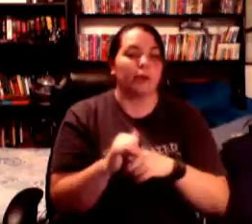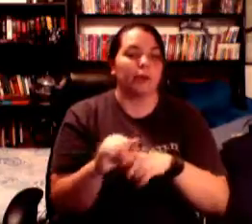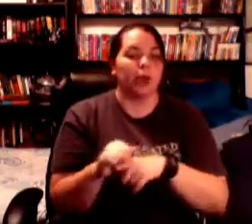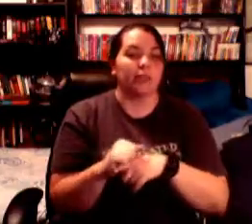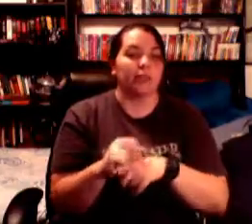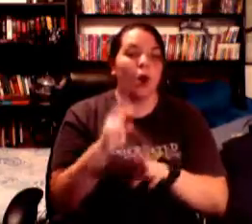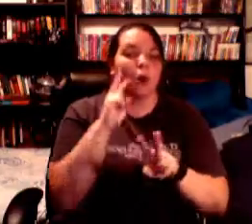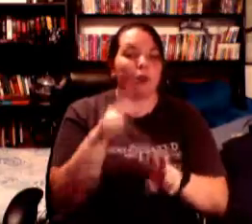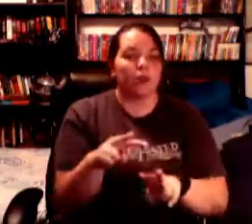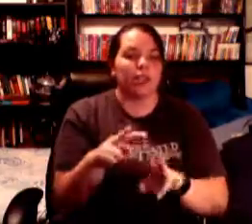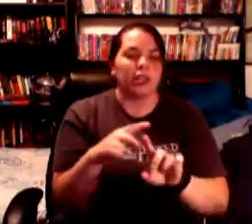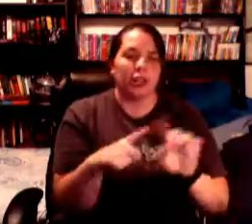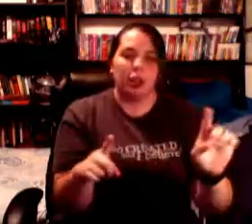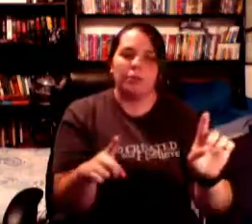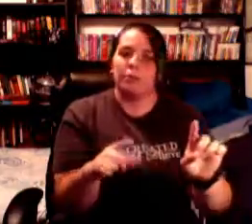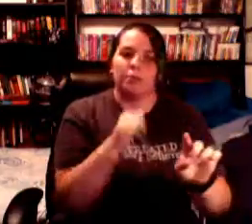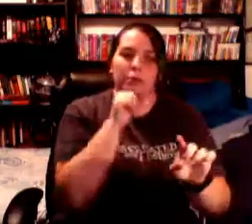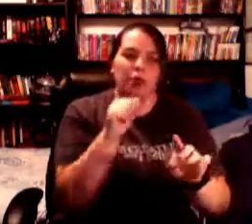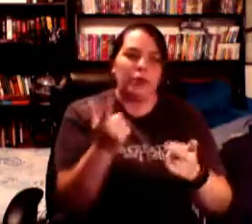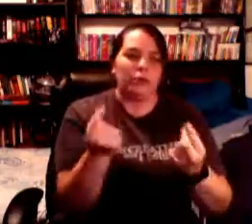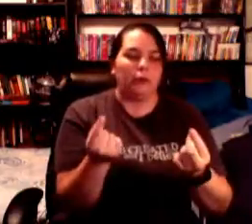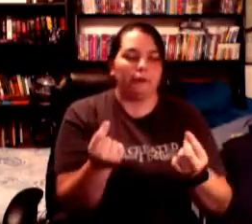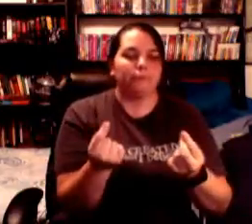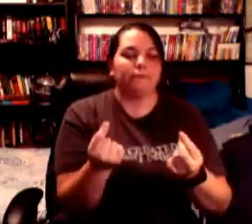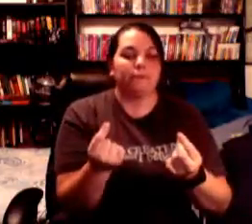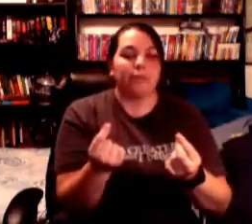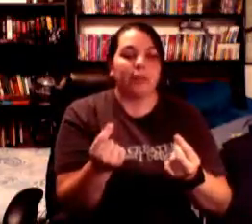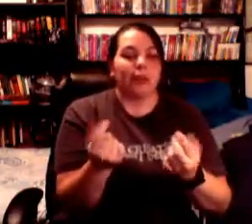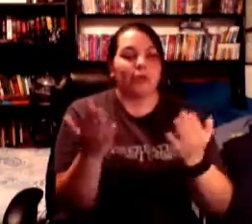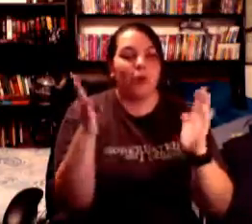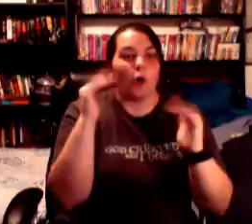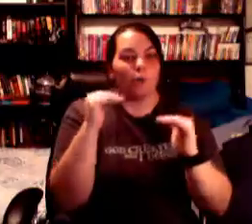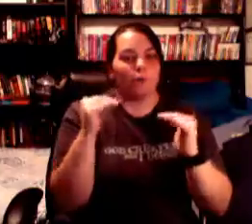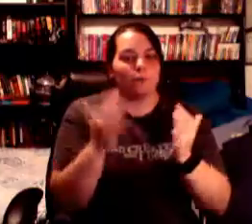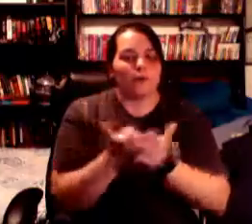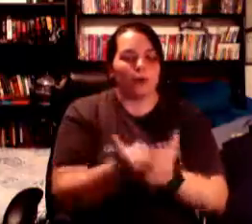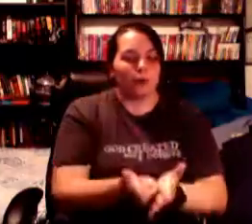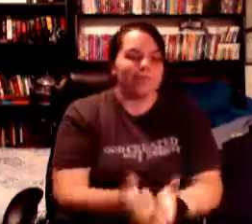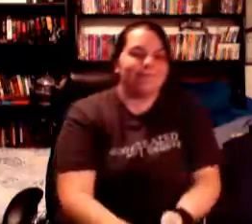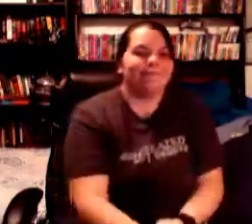can practice watching but not doing. So I hope this helps.